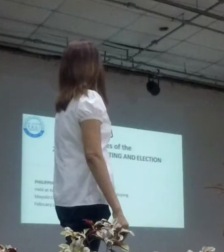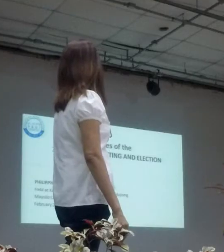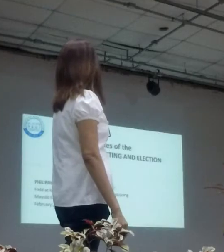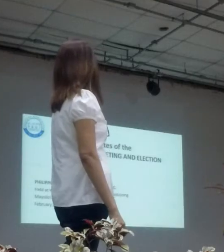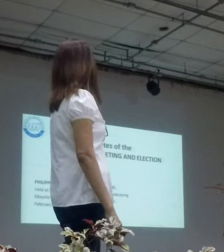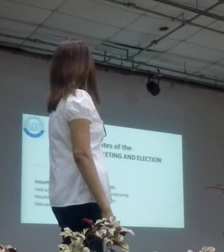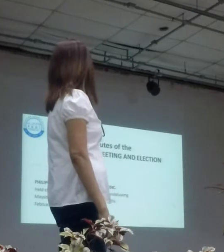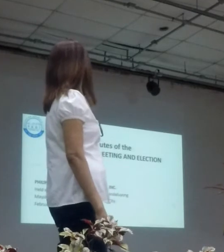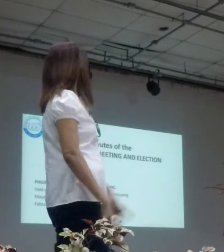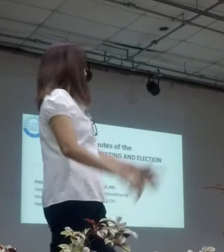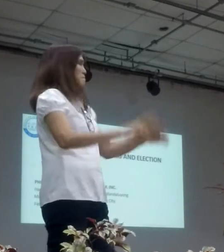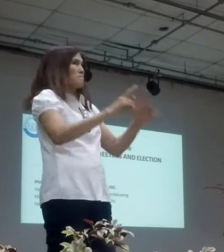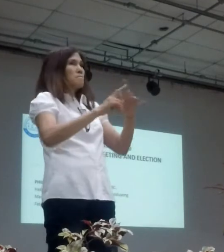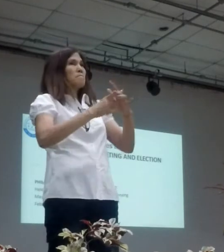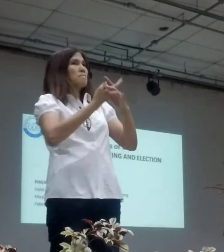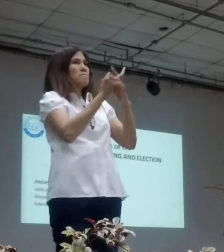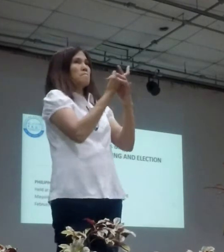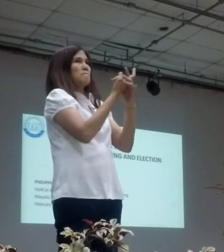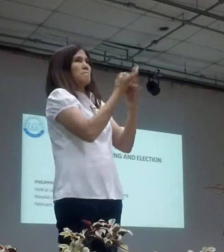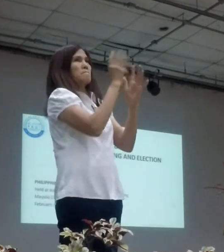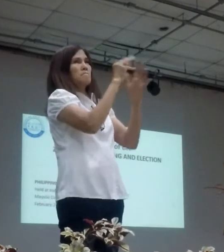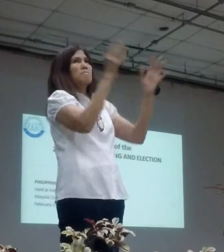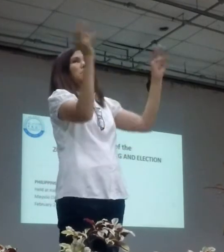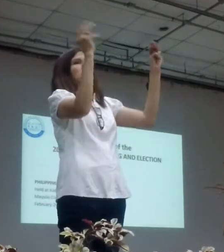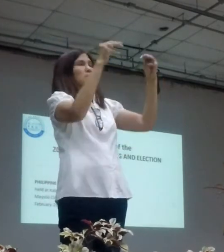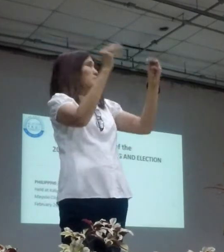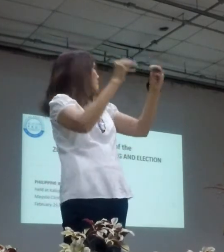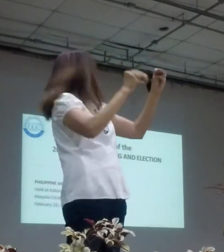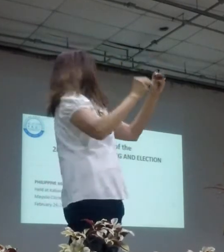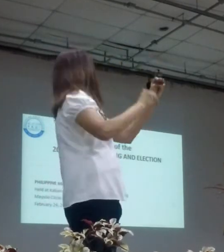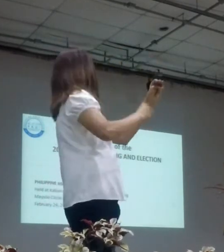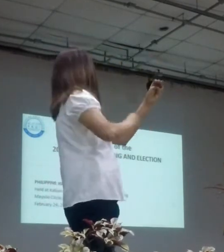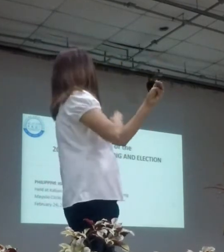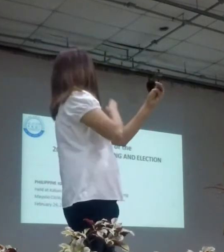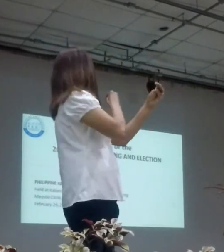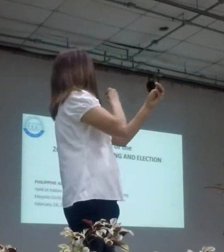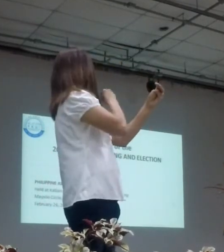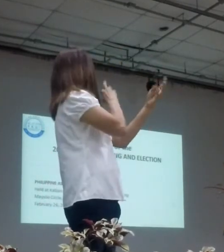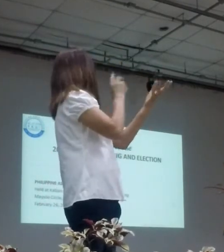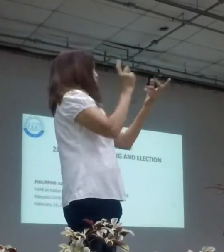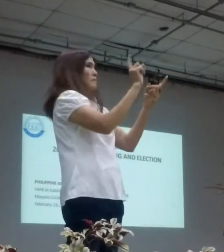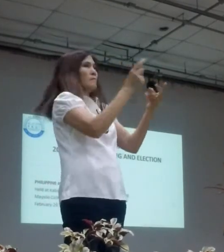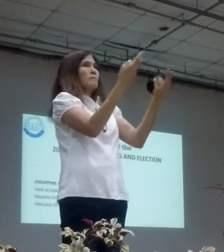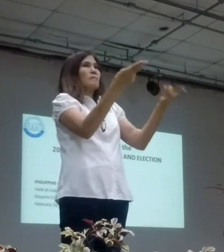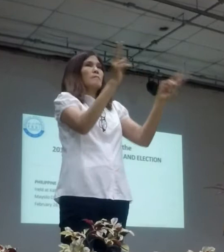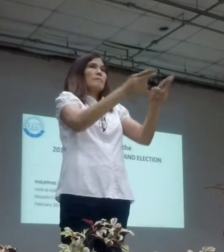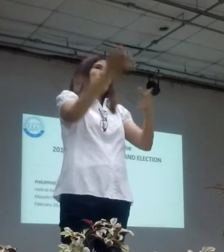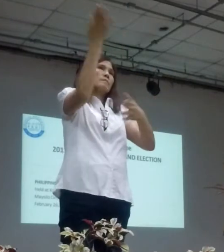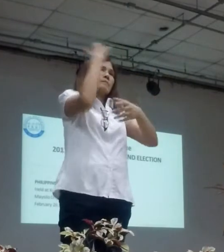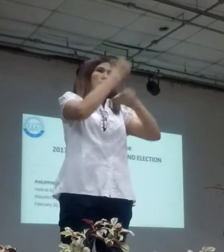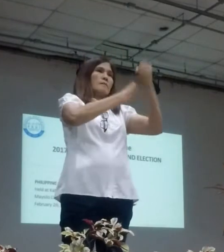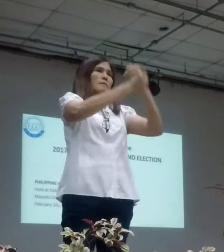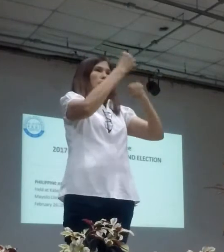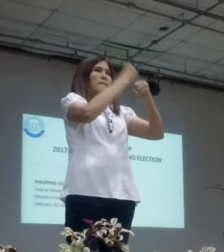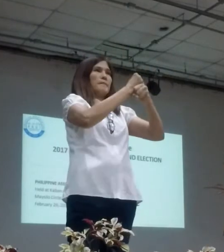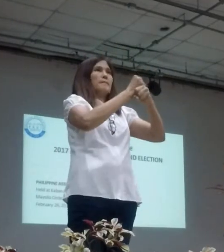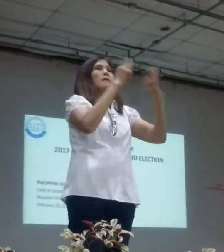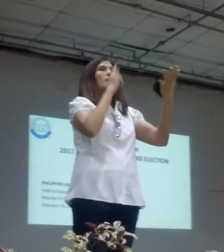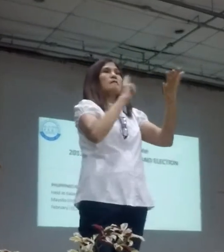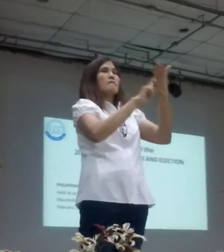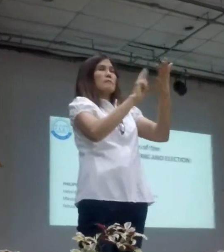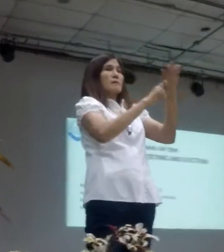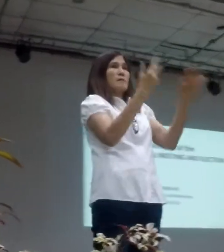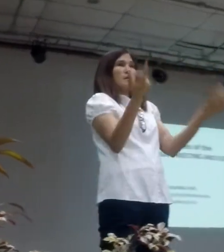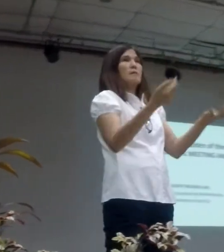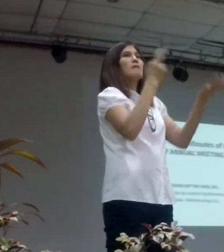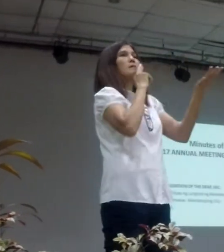we will start with the minutes. This is the record of what happened last year. Okay? We're going